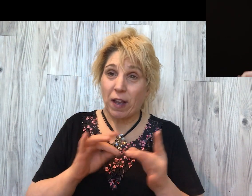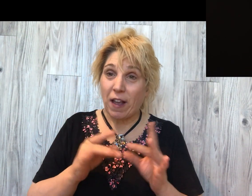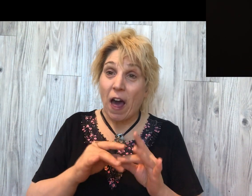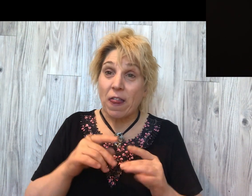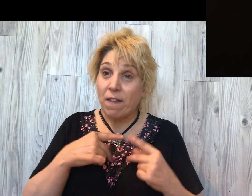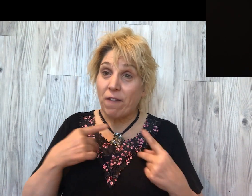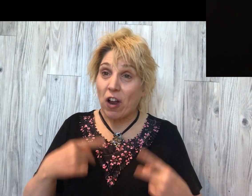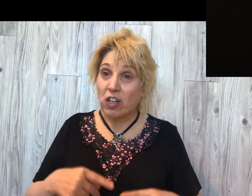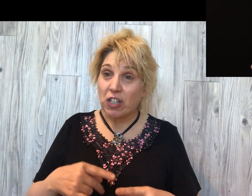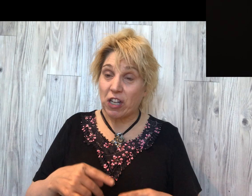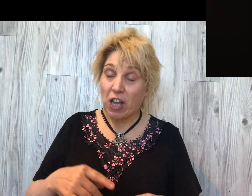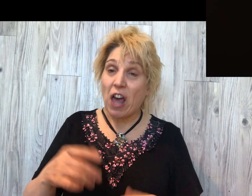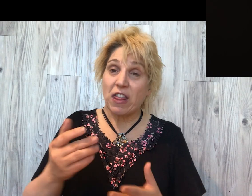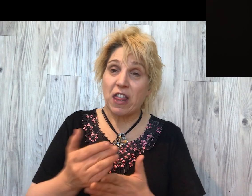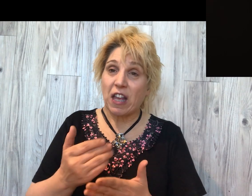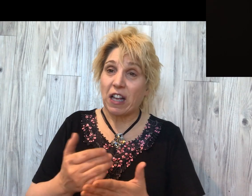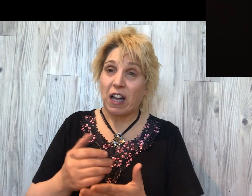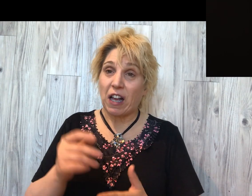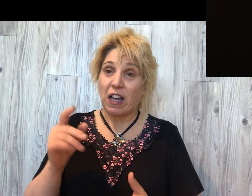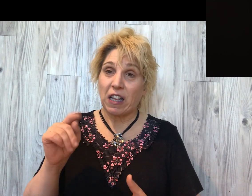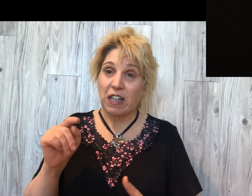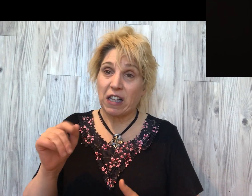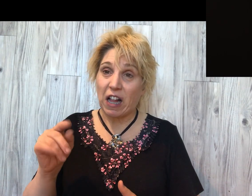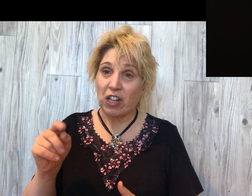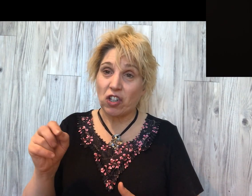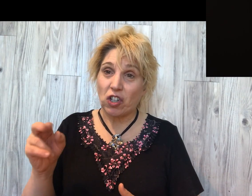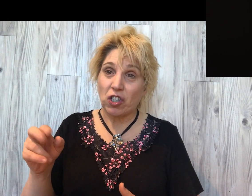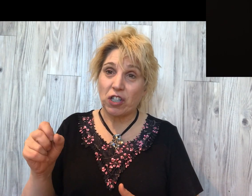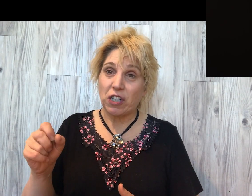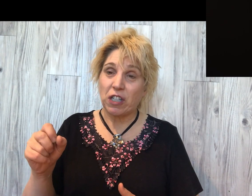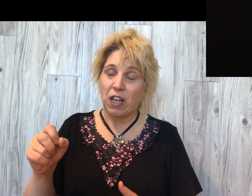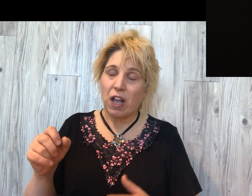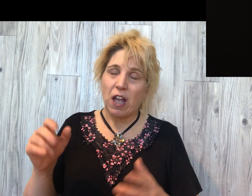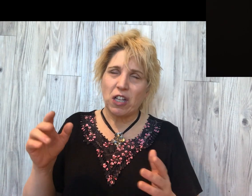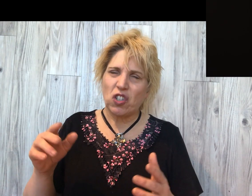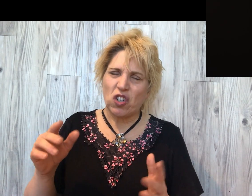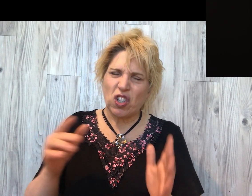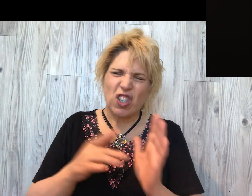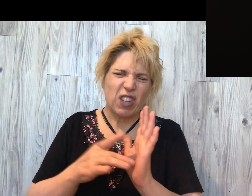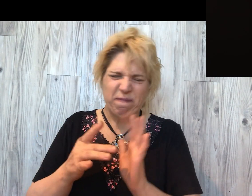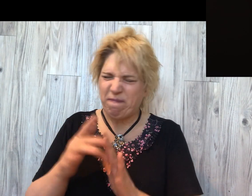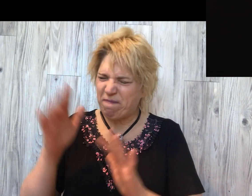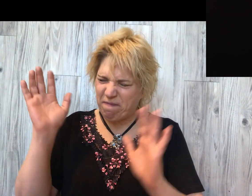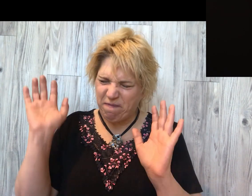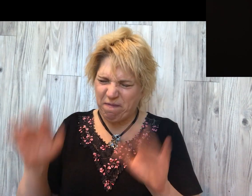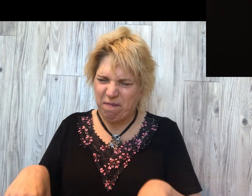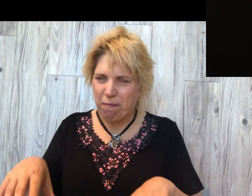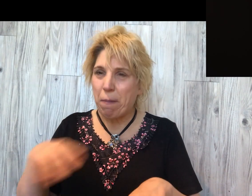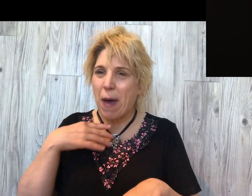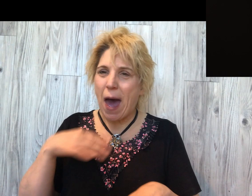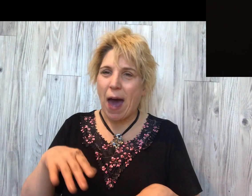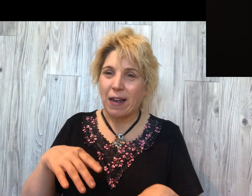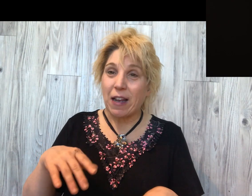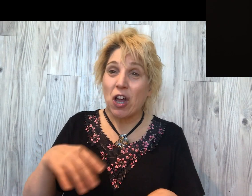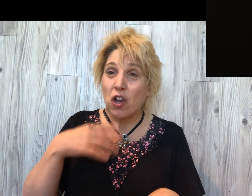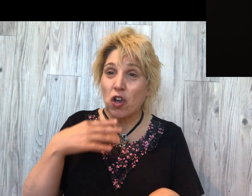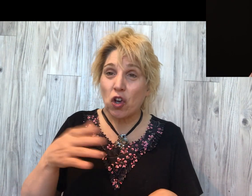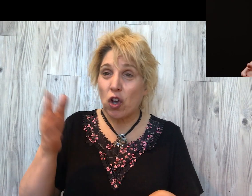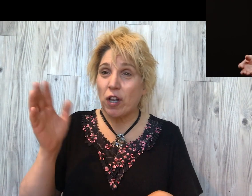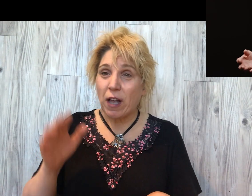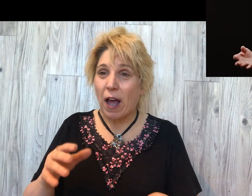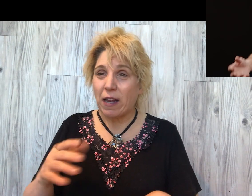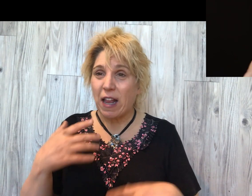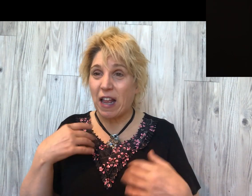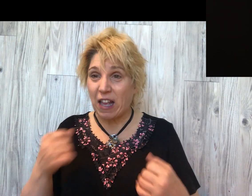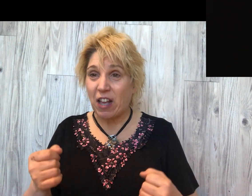the Pharisees, the good guy, the tax collectors, the bad guy, and for Jesus to say that the bad guy went home justified with God,